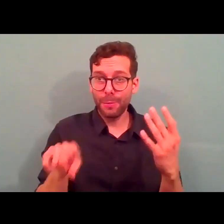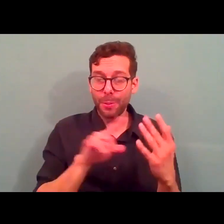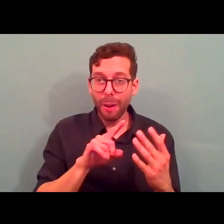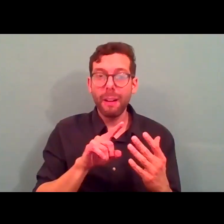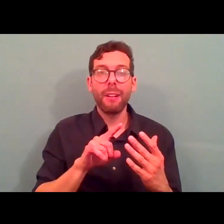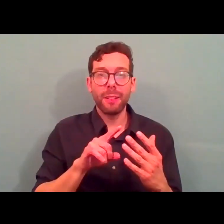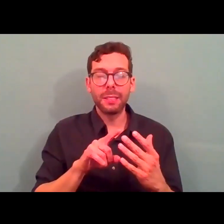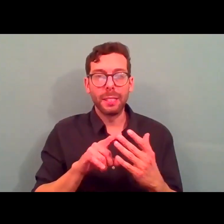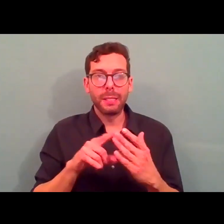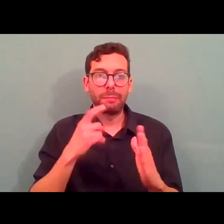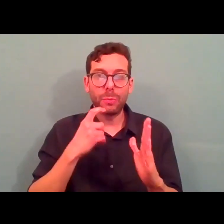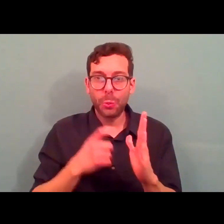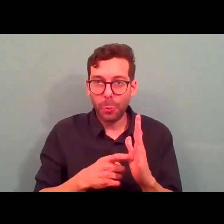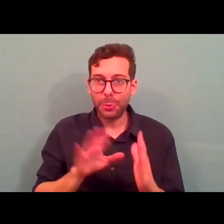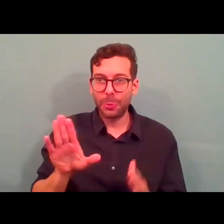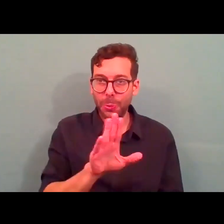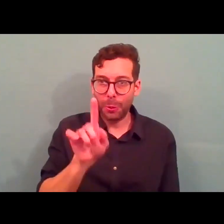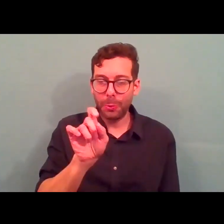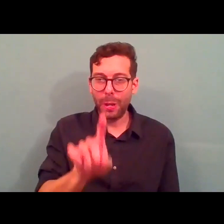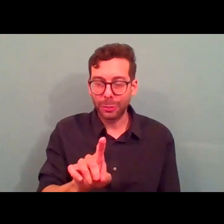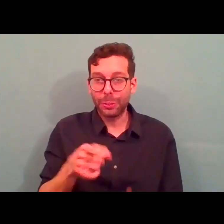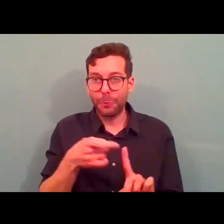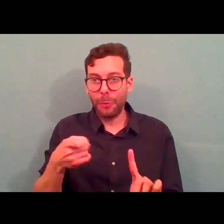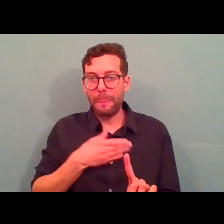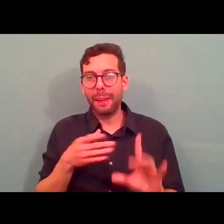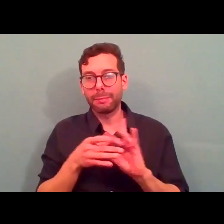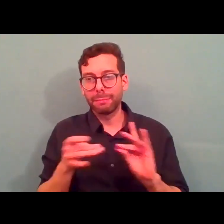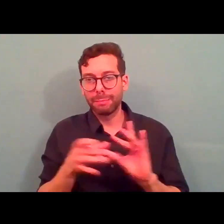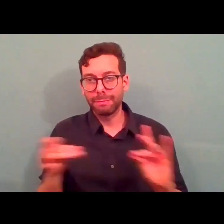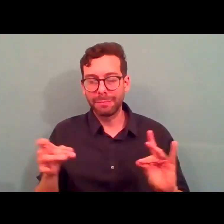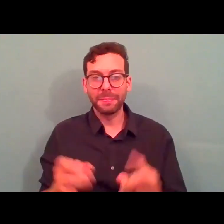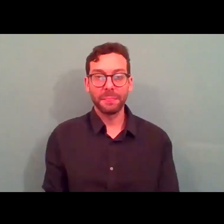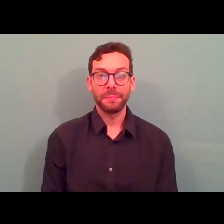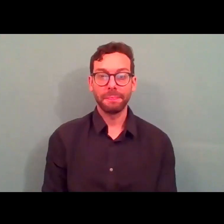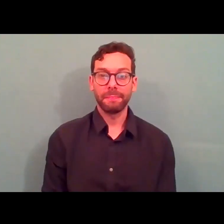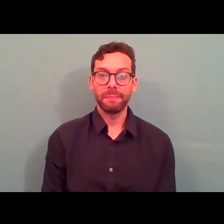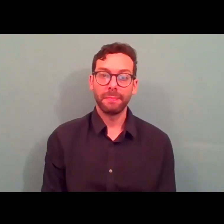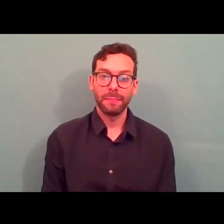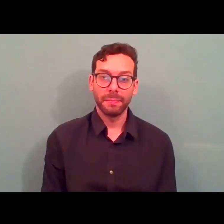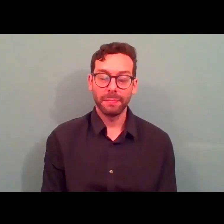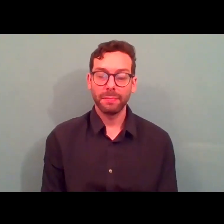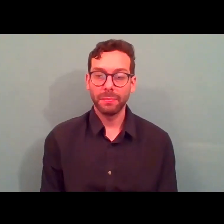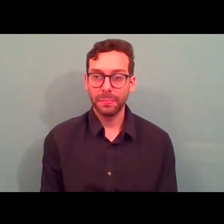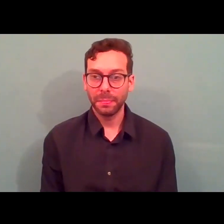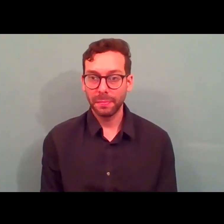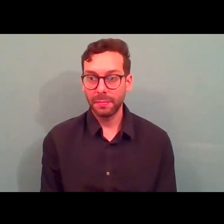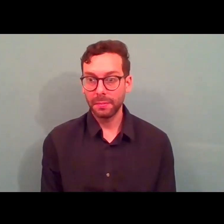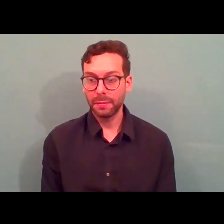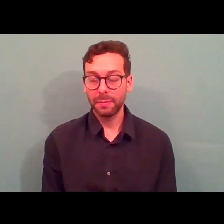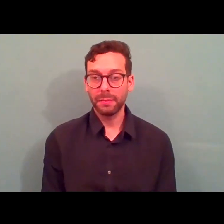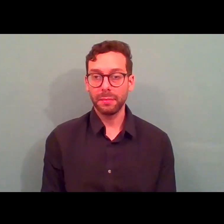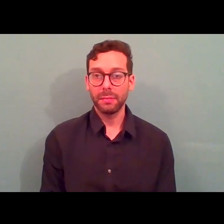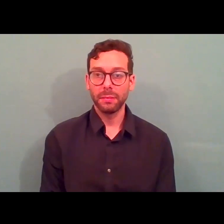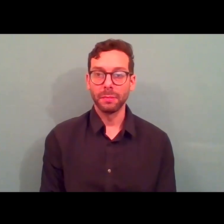questions in these comments that I'm making here. Okay. So, all right, let me